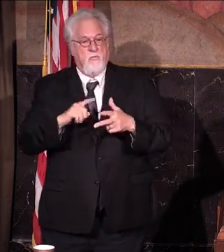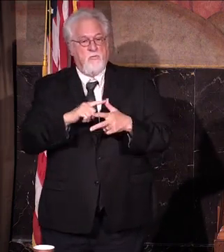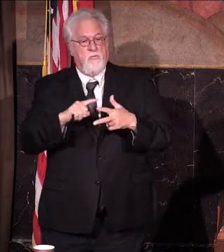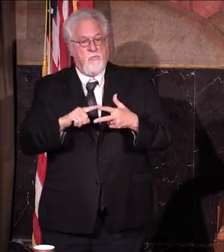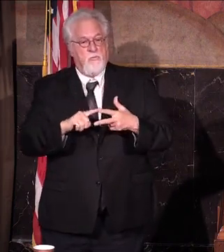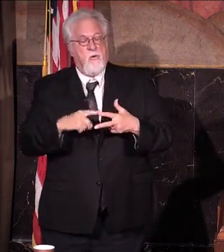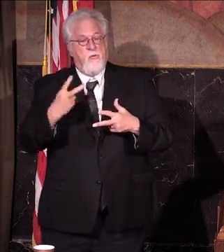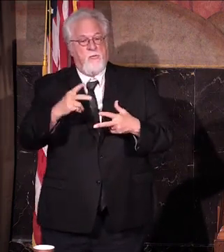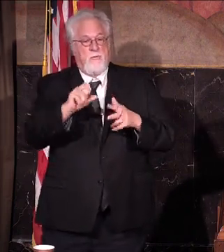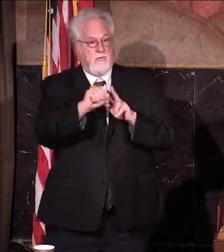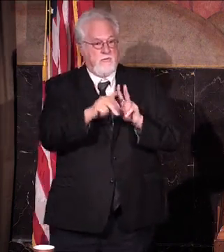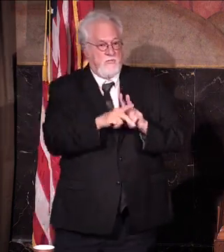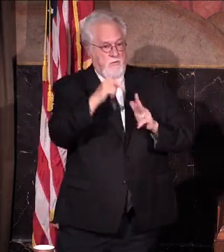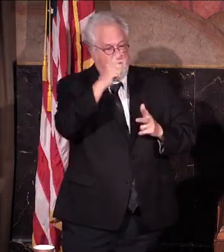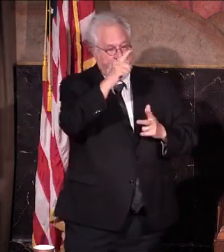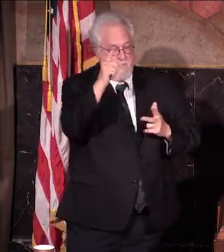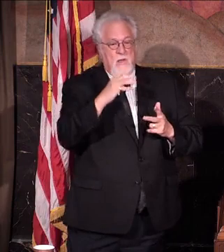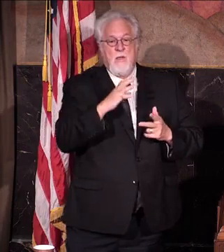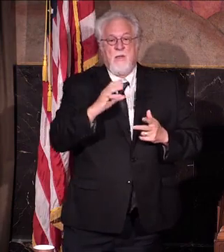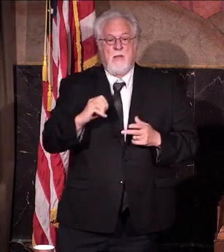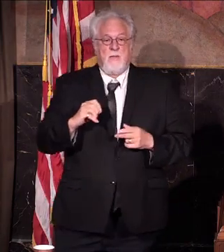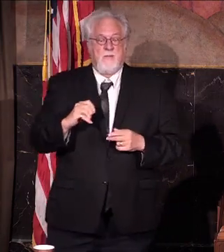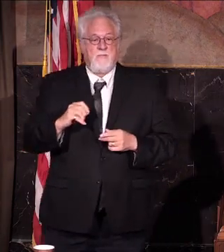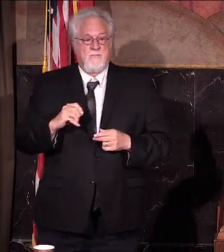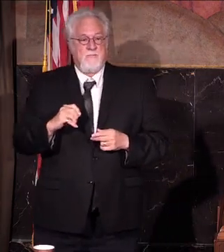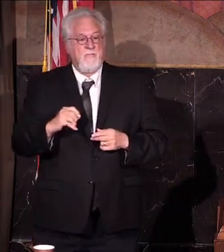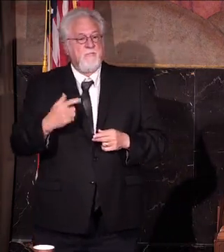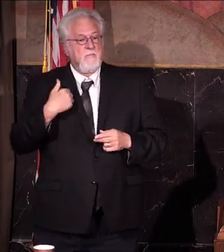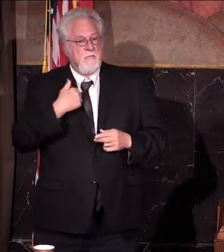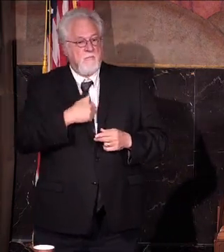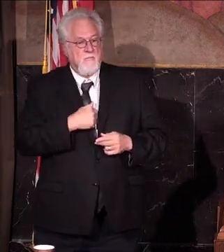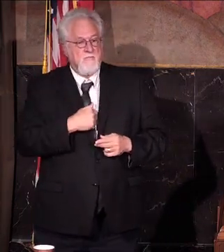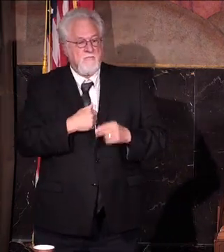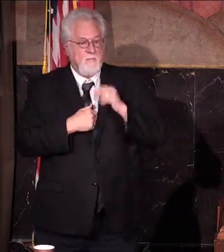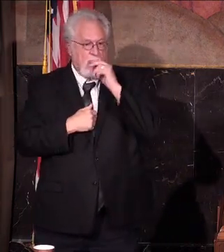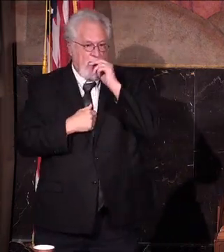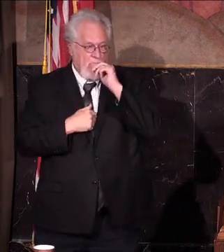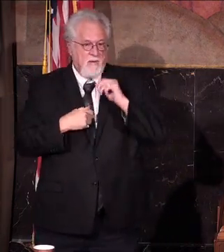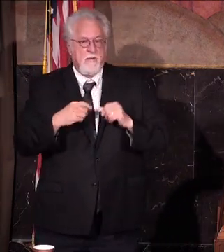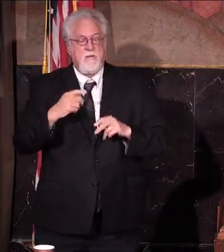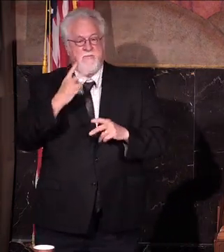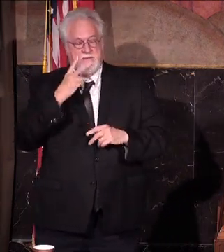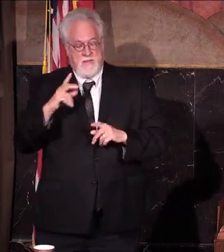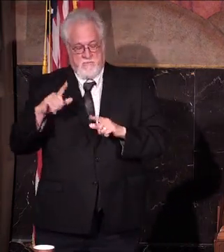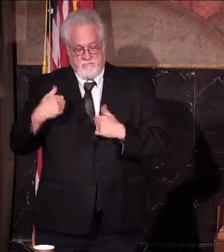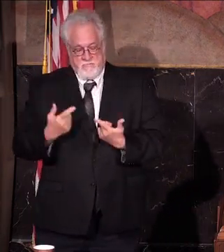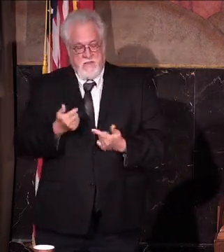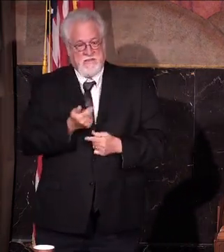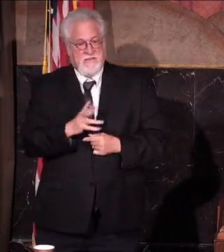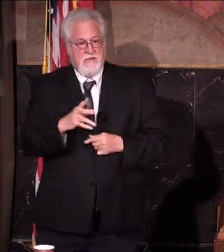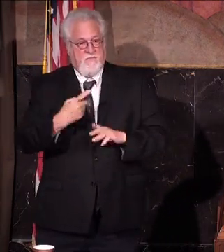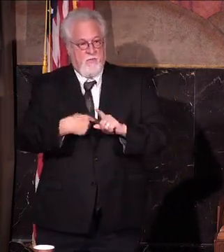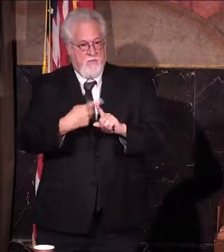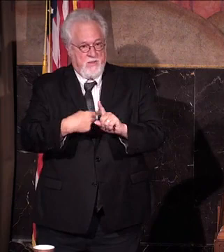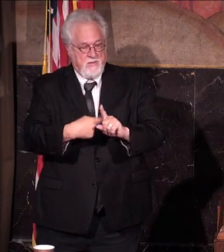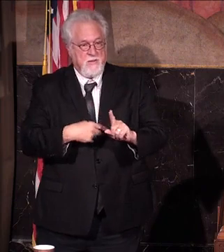and 2 in Shreveport. And what we have seen over the past several